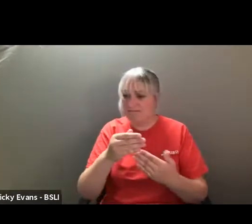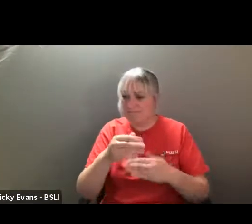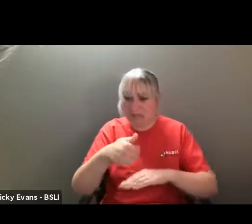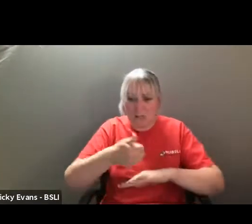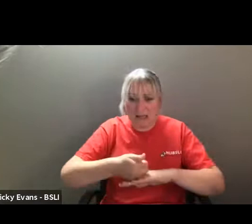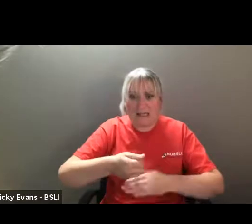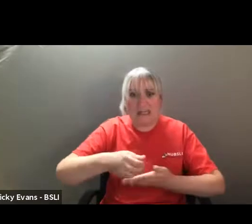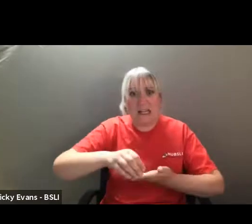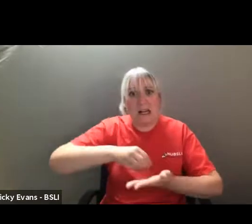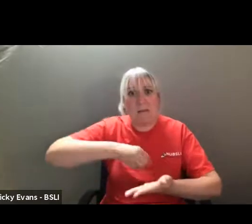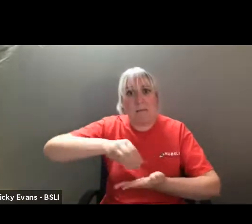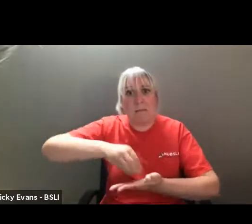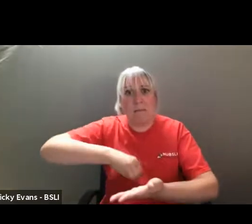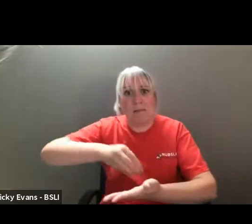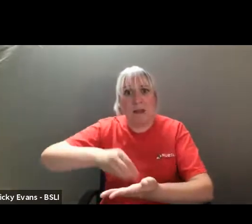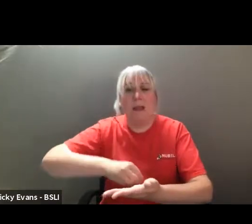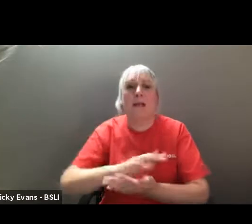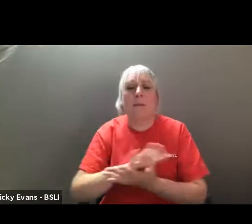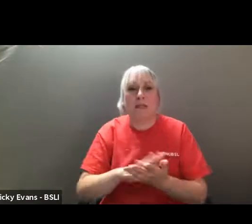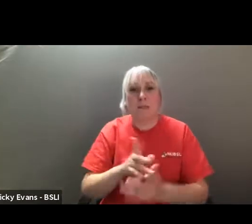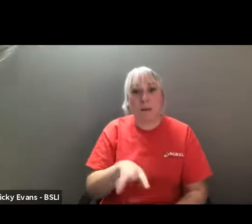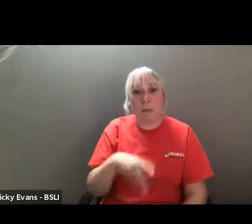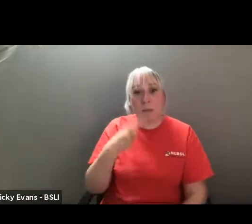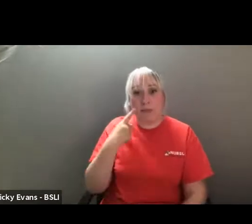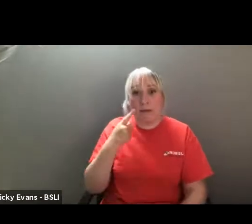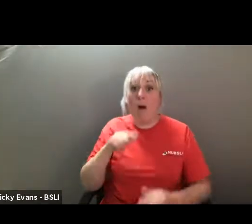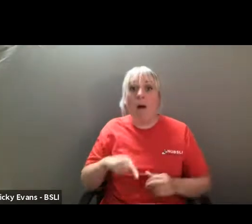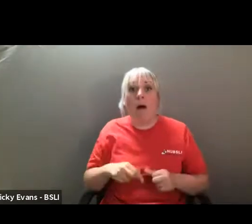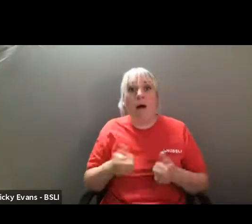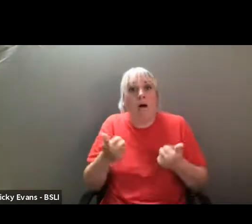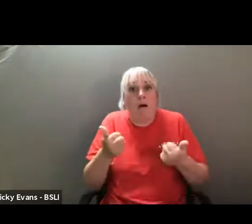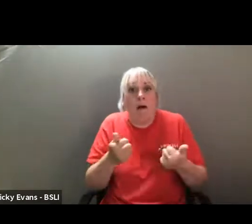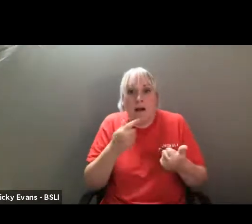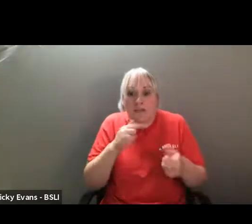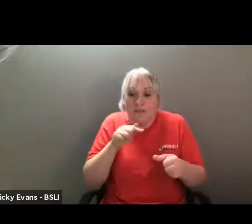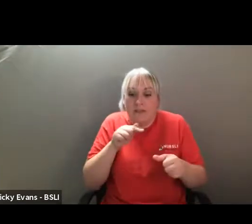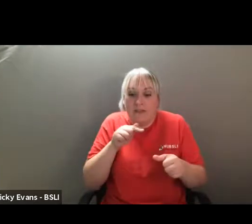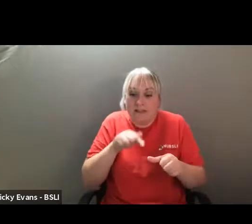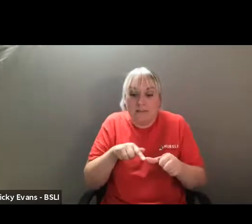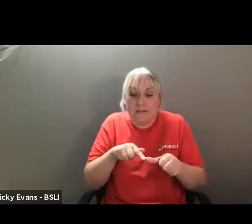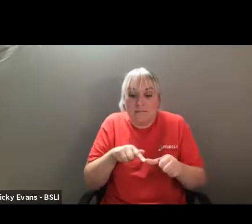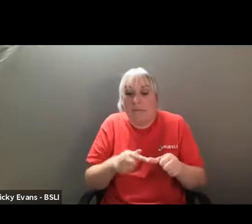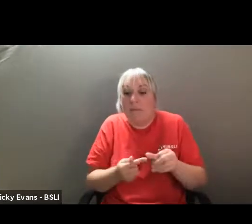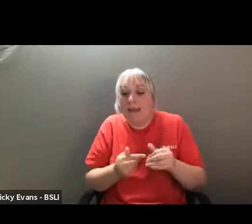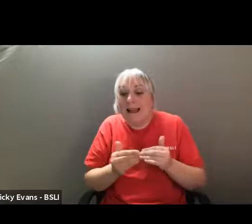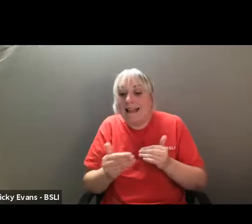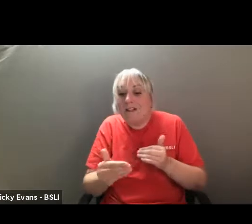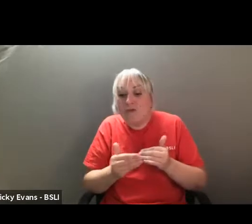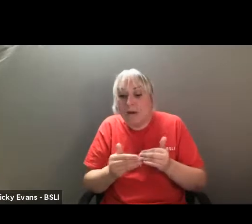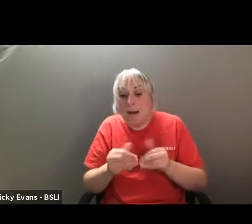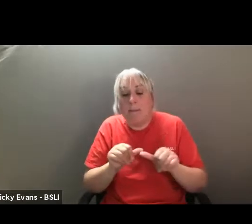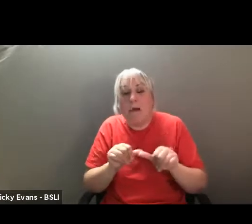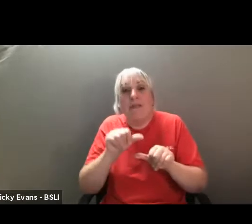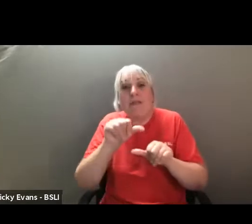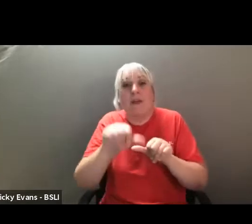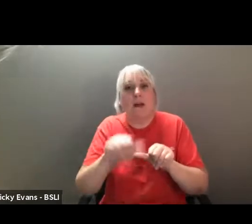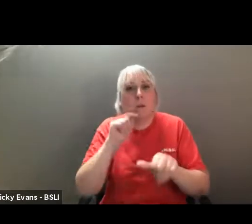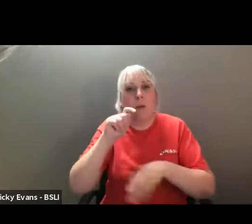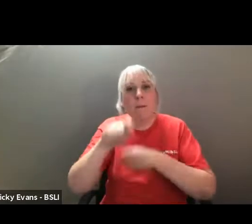people are saying this is a stepping stone to a basic income, or a version of universal basic